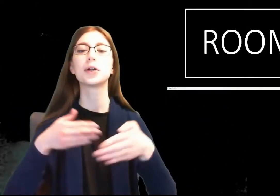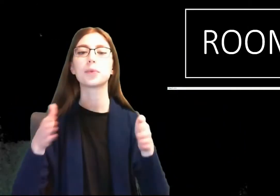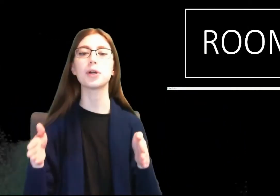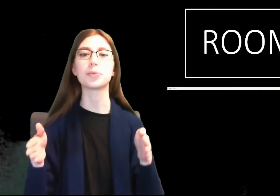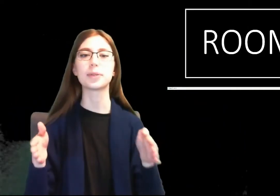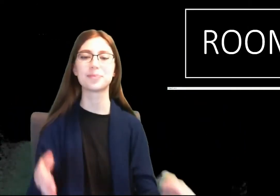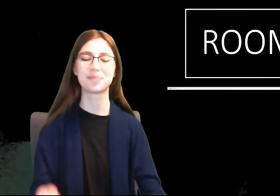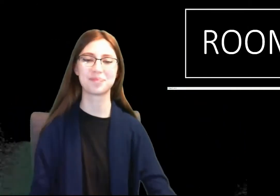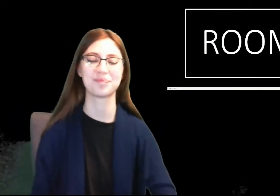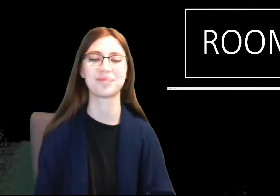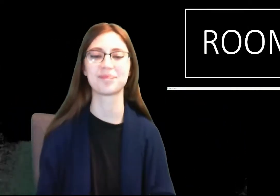Room.